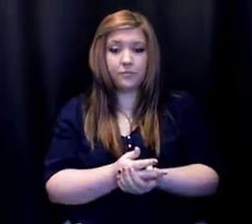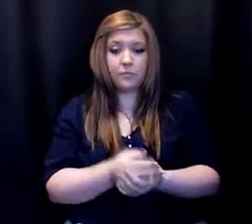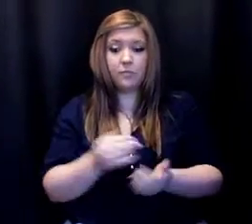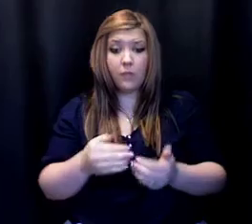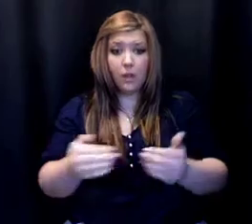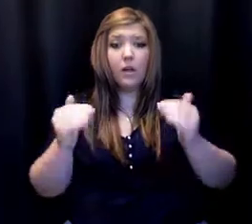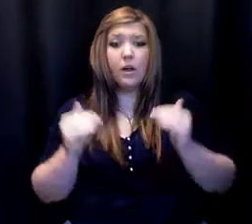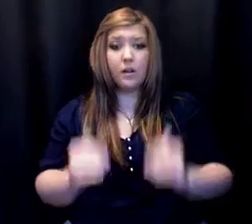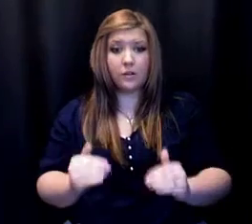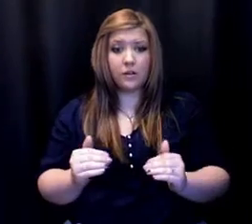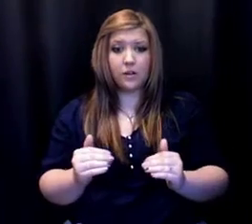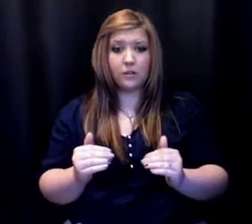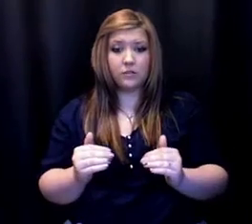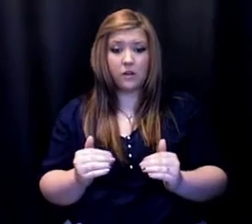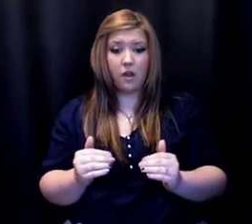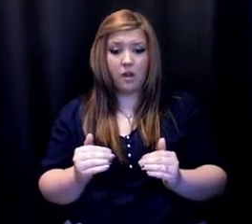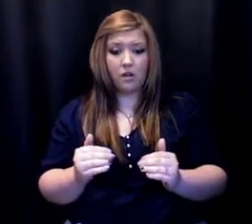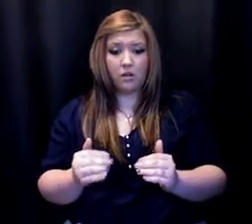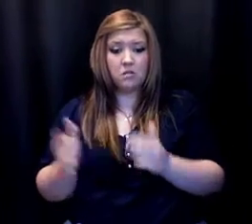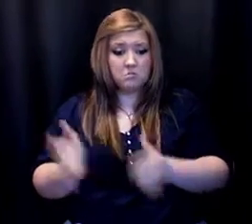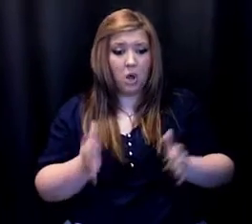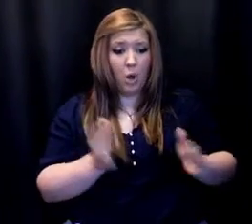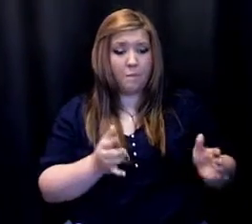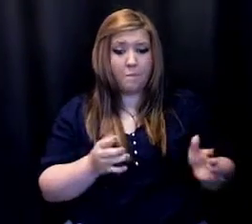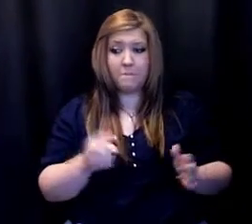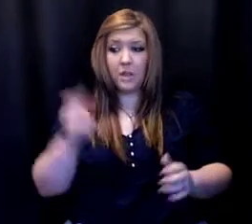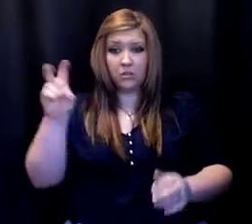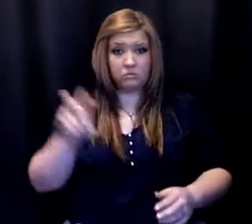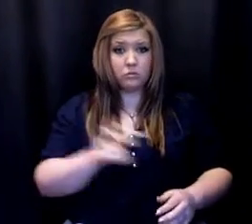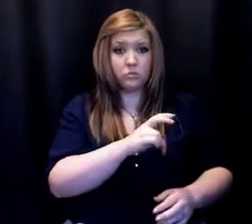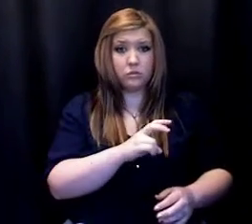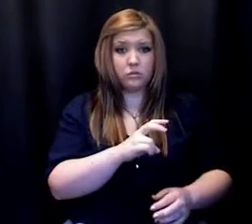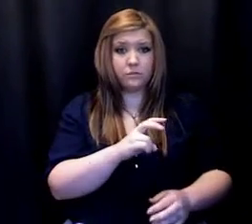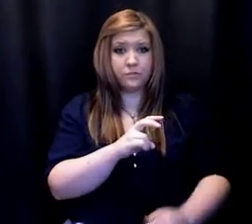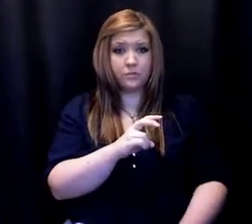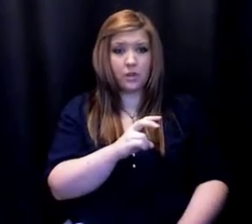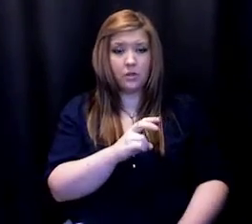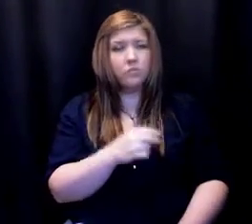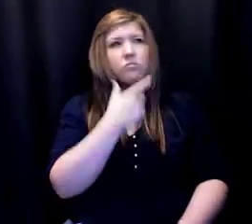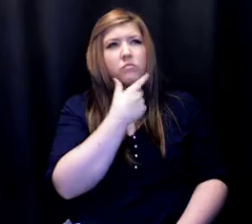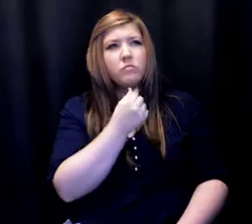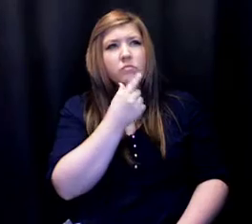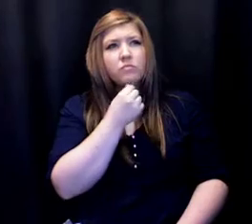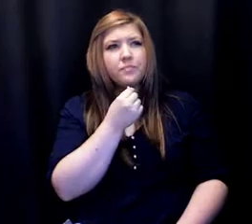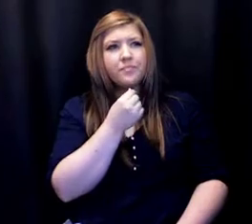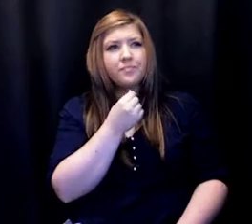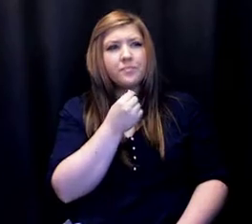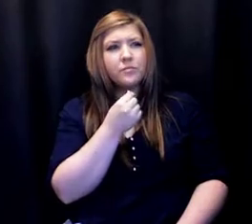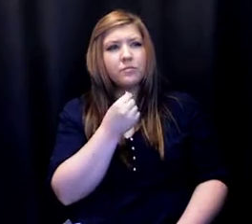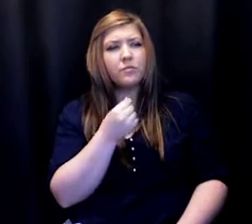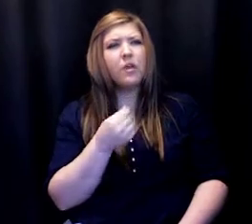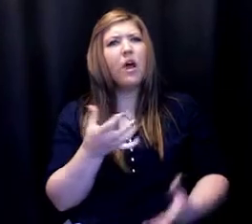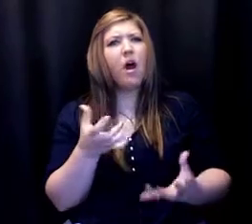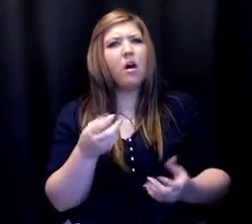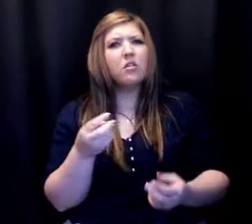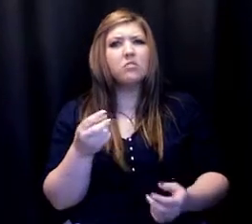I knew that I wanted to take advantage of traveling across the country and try and see some sites that I had been wanting to